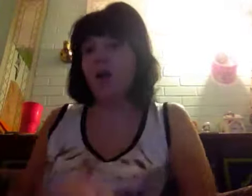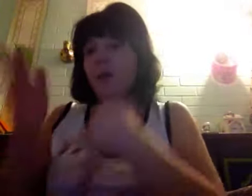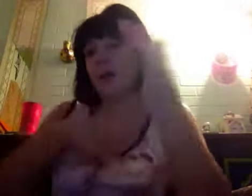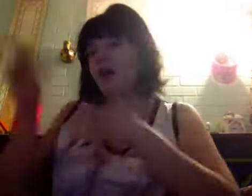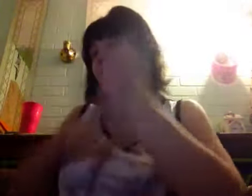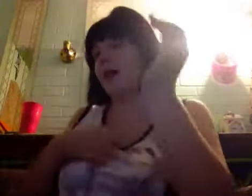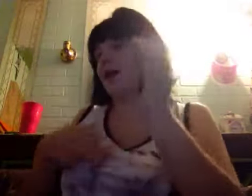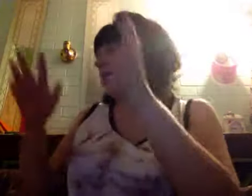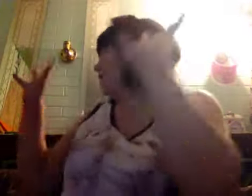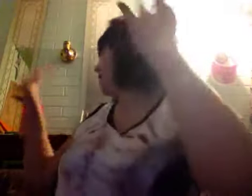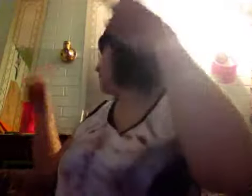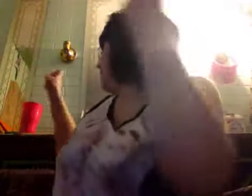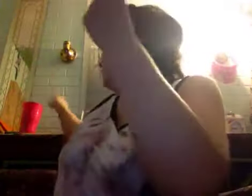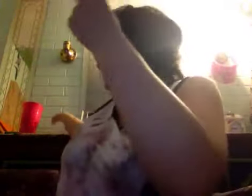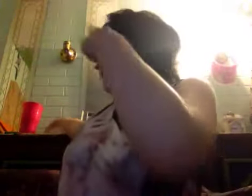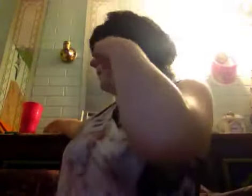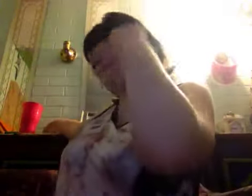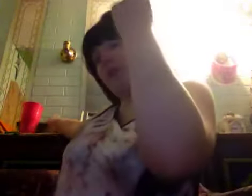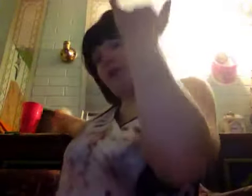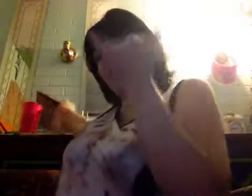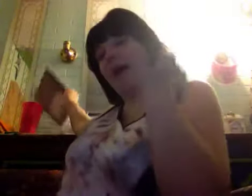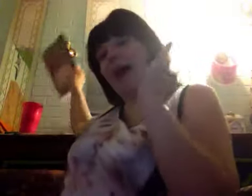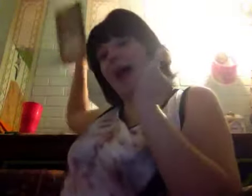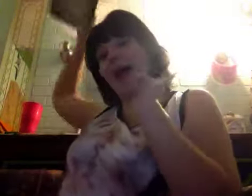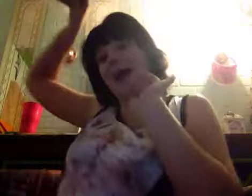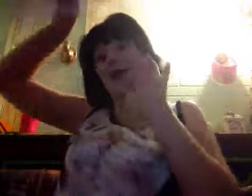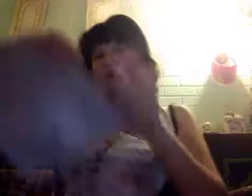But anyway, the topic for today